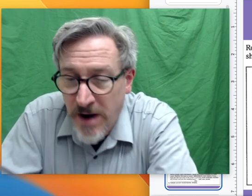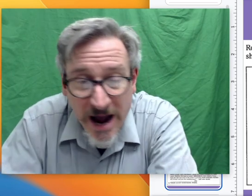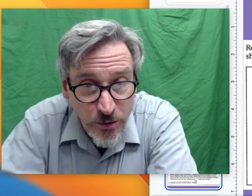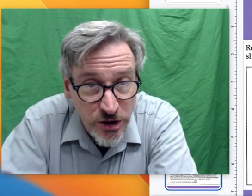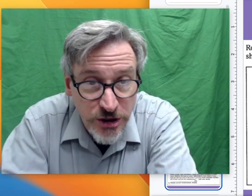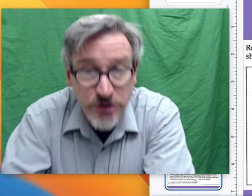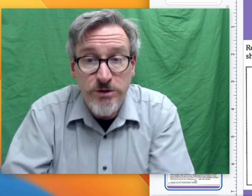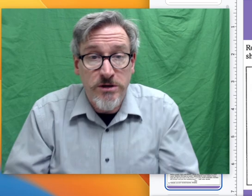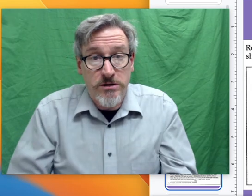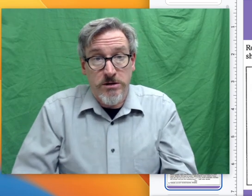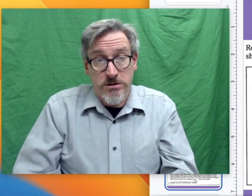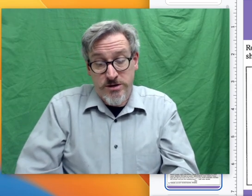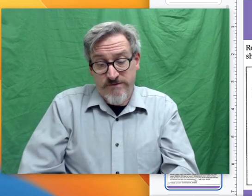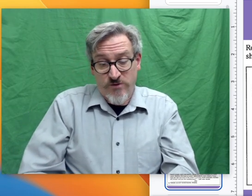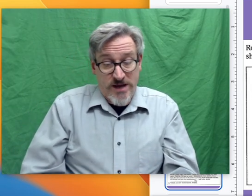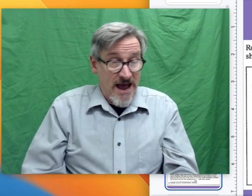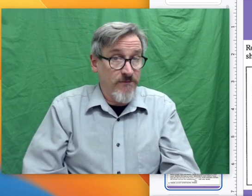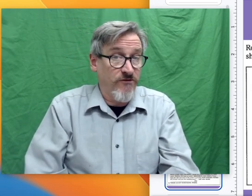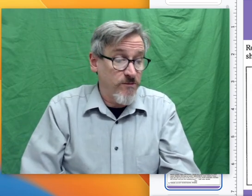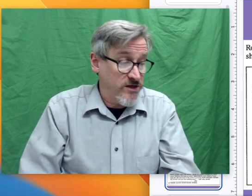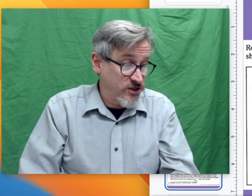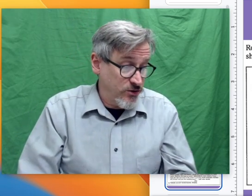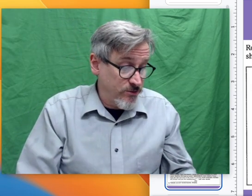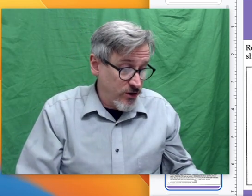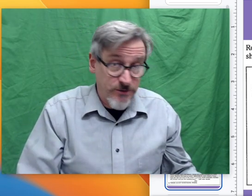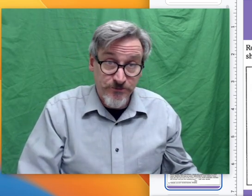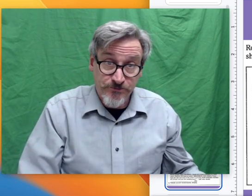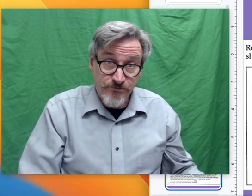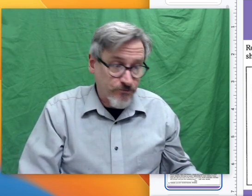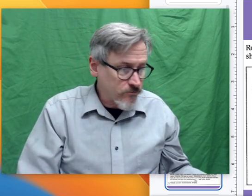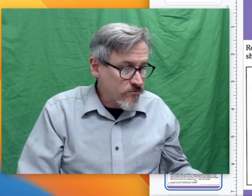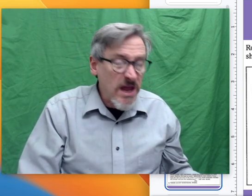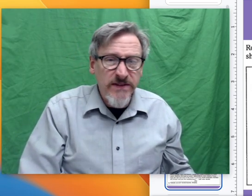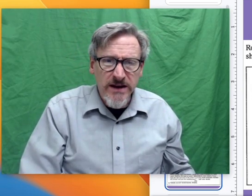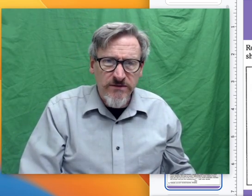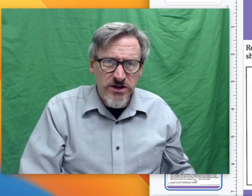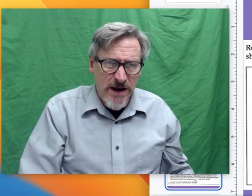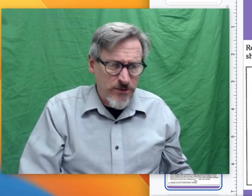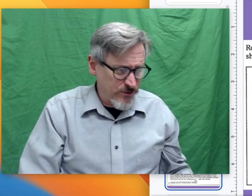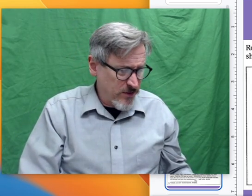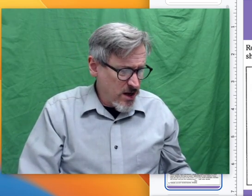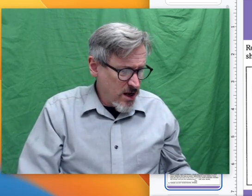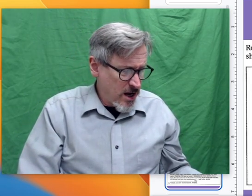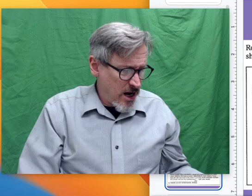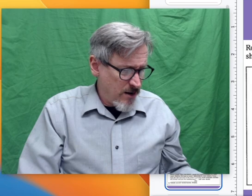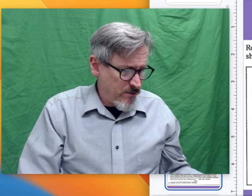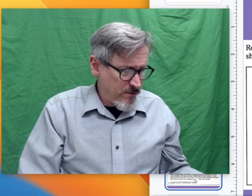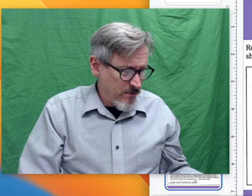I will include the vocab from the student book at the end of the chapter.